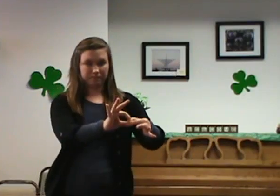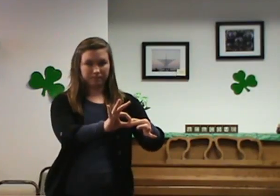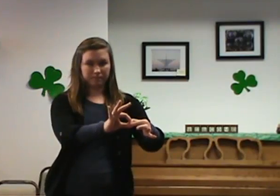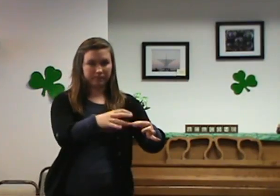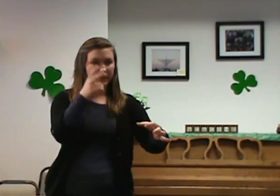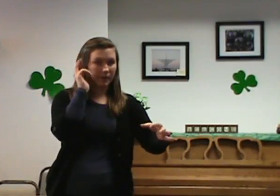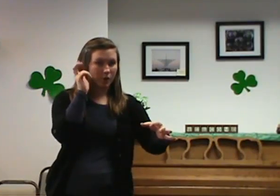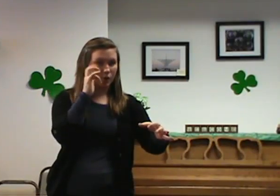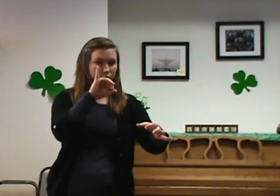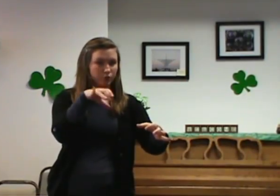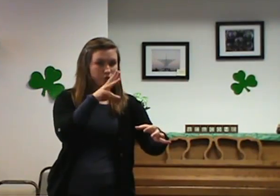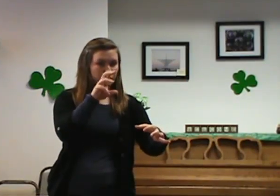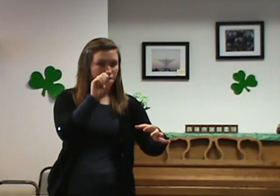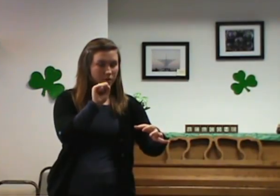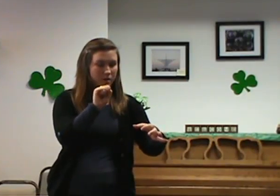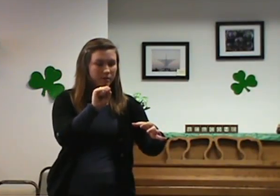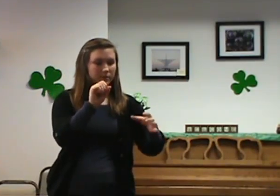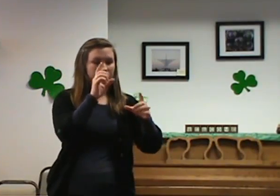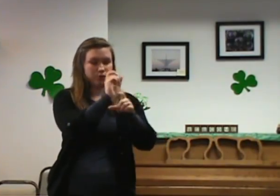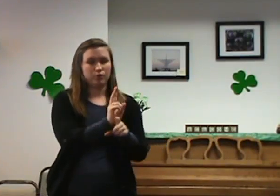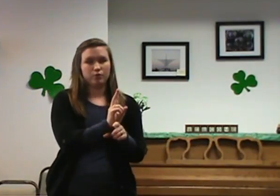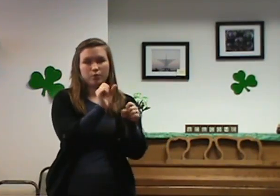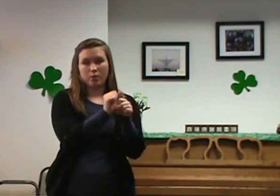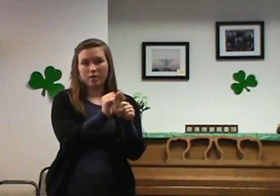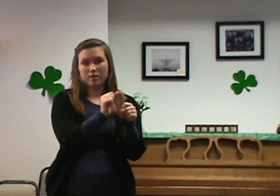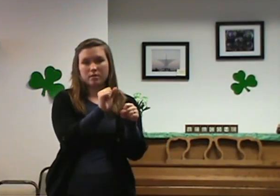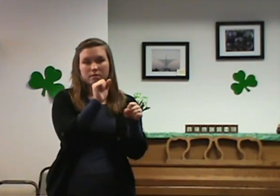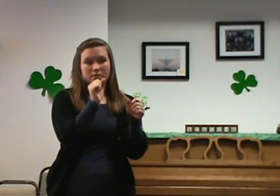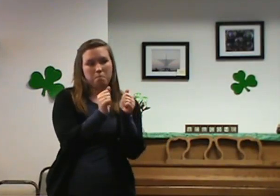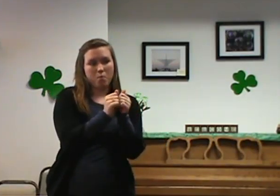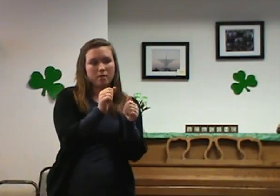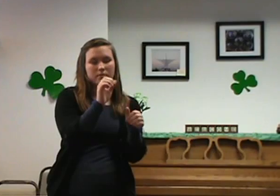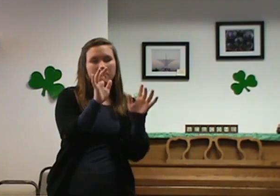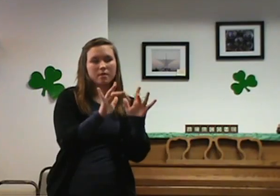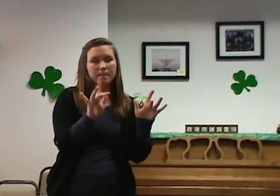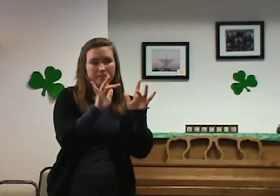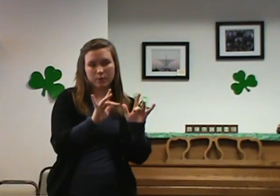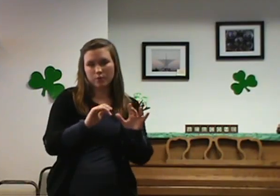get just the camera that attaches to a computer if they're computer